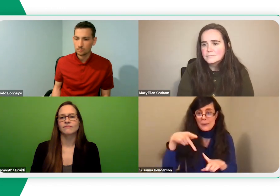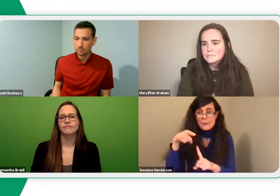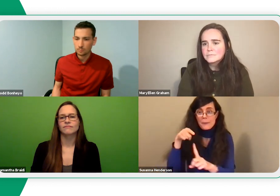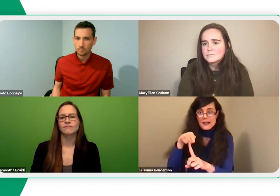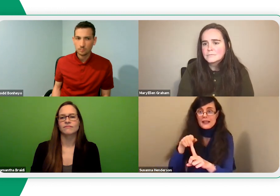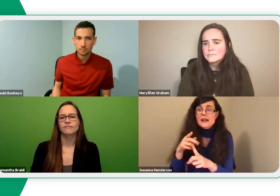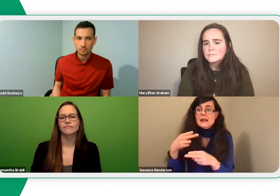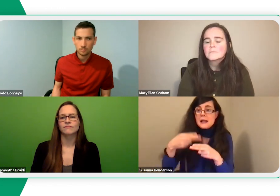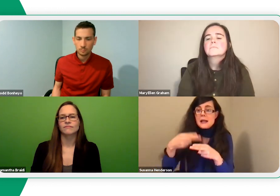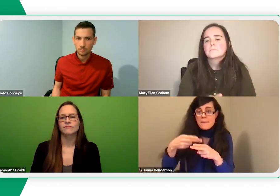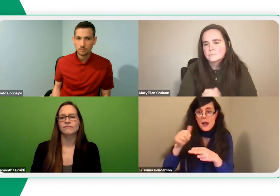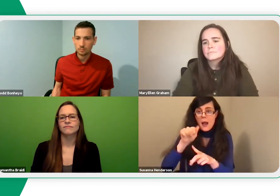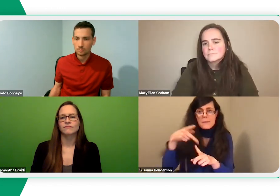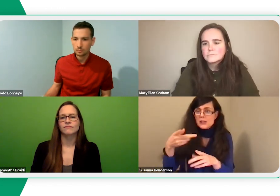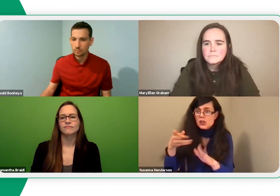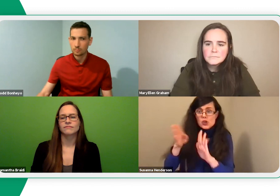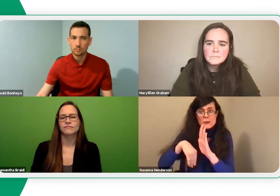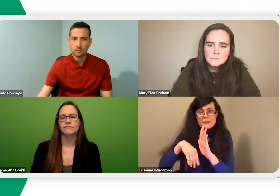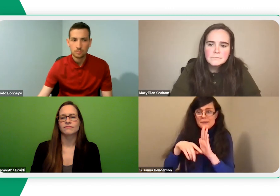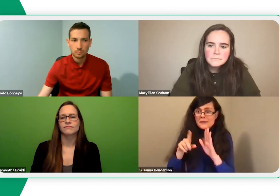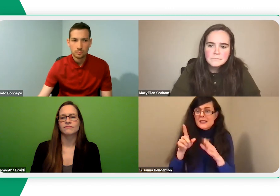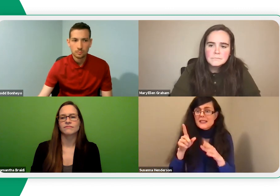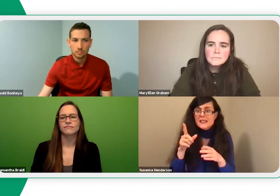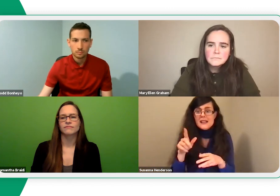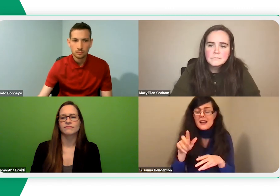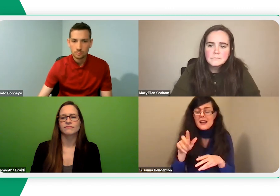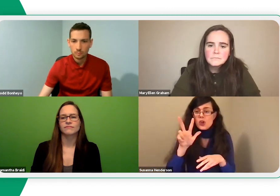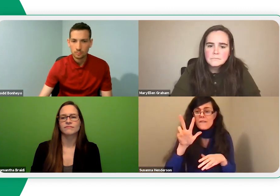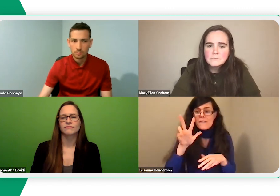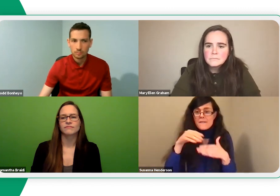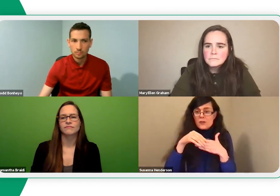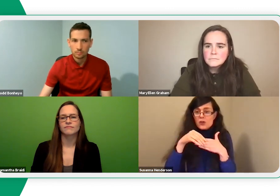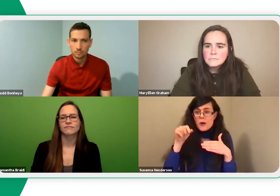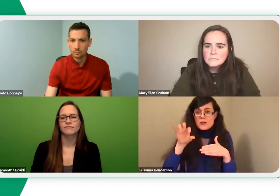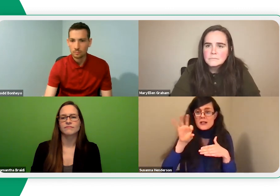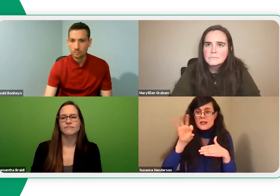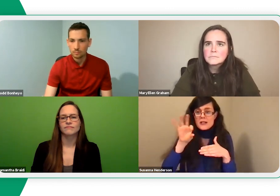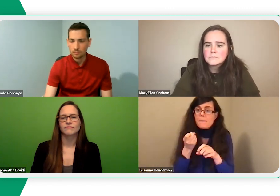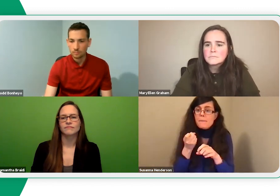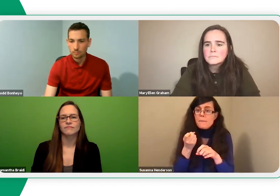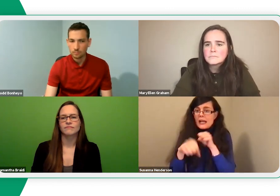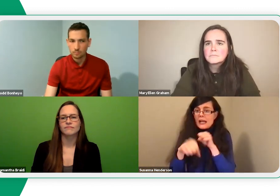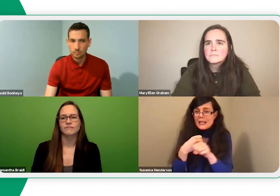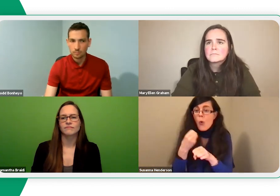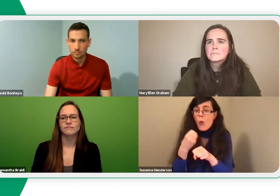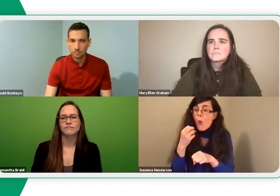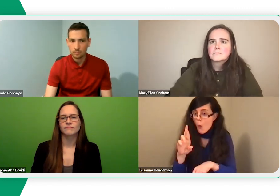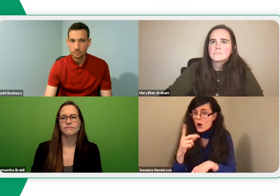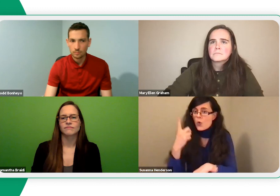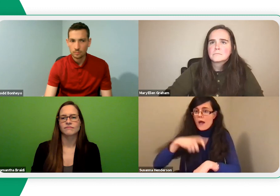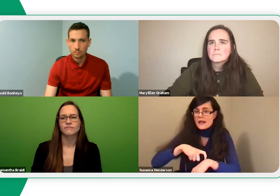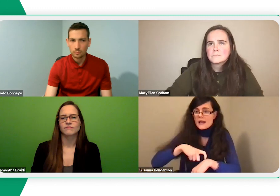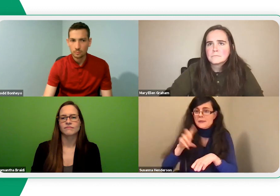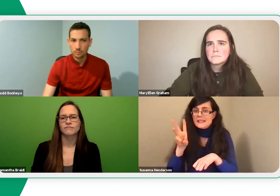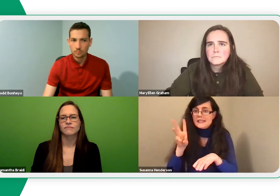the Video Leap. That's the name of an app. It's pretty inexpensive. It's like $35